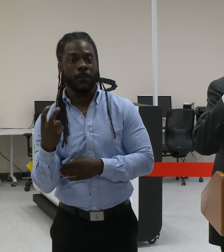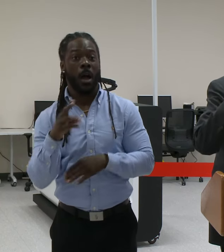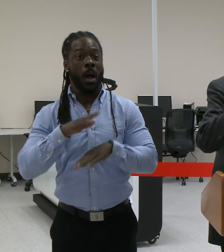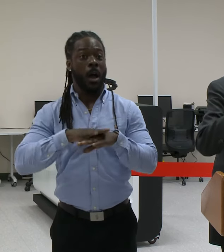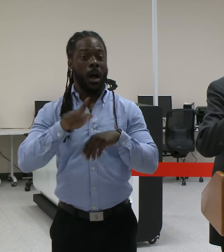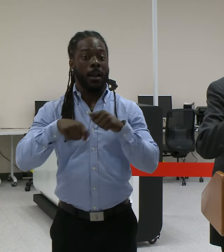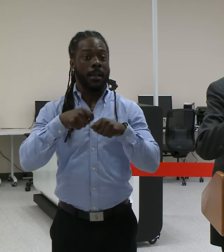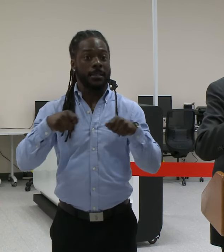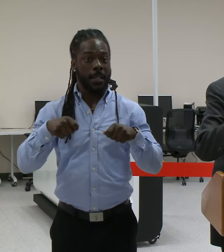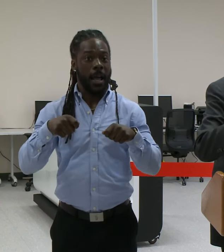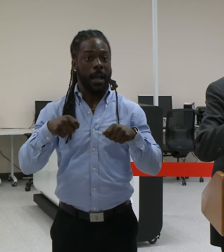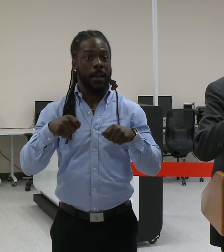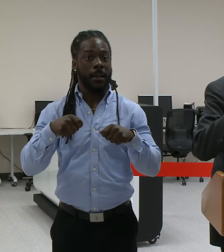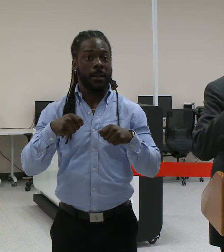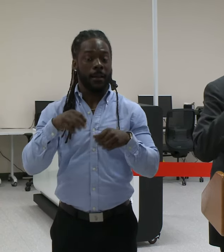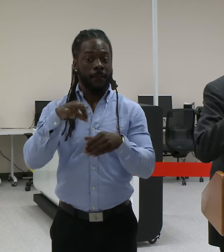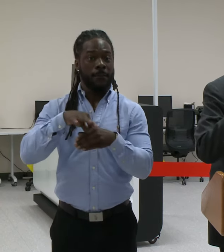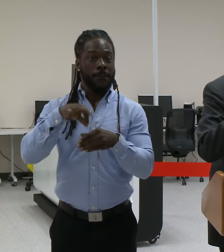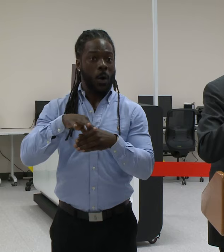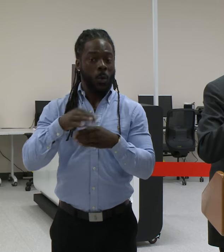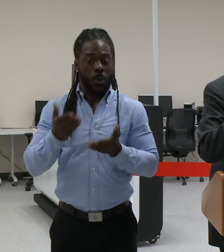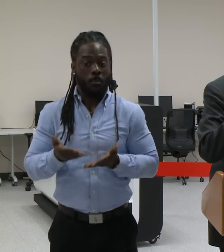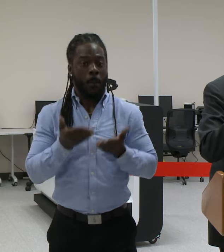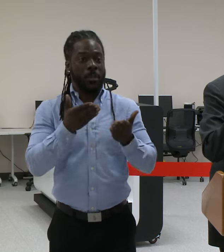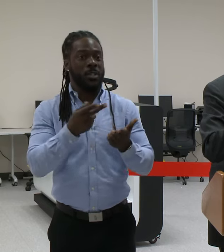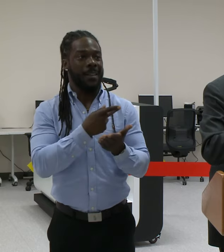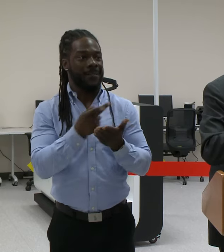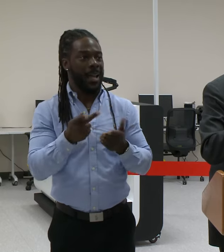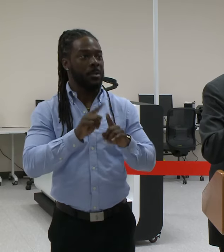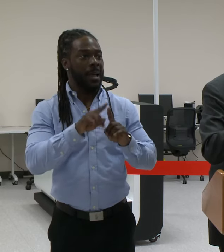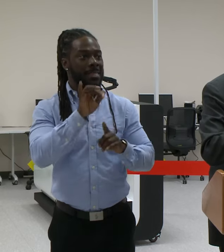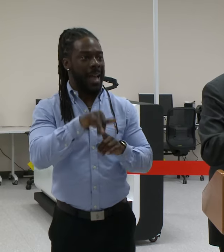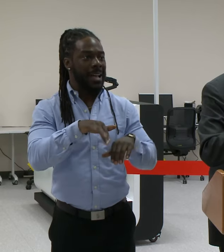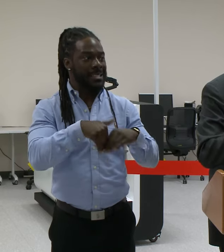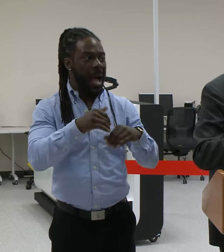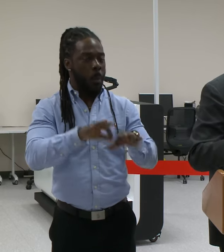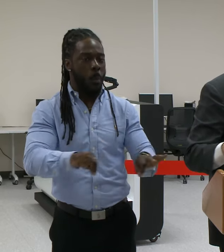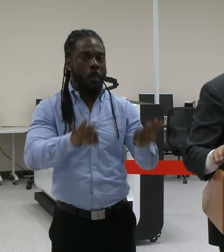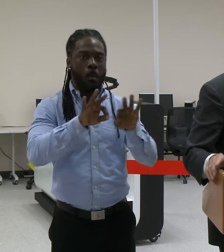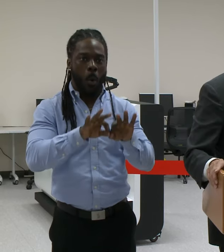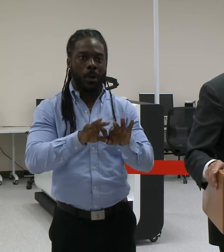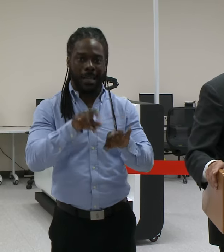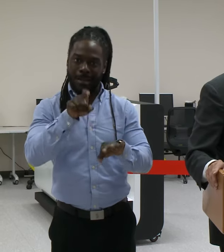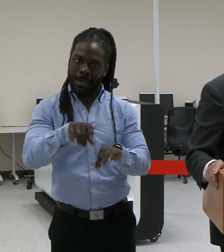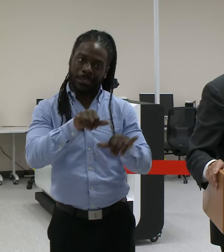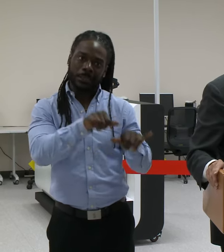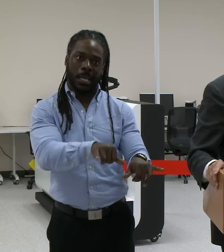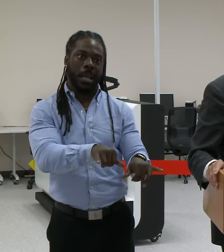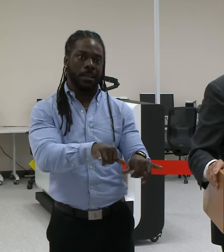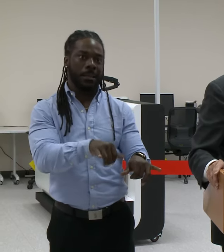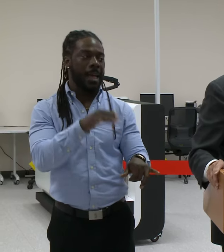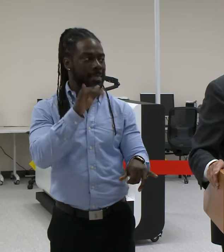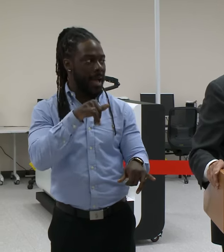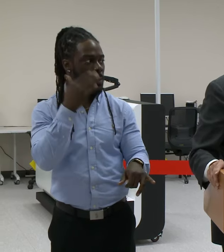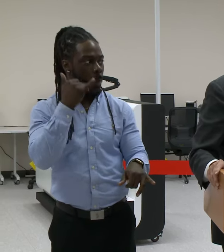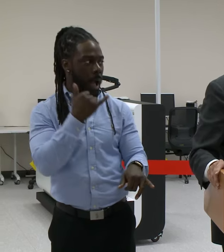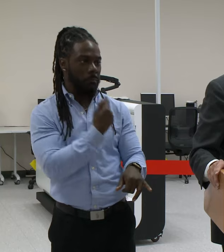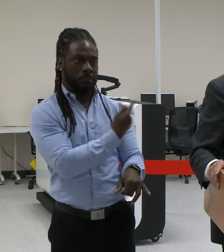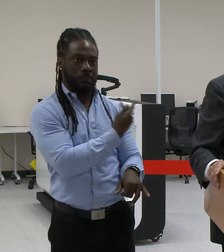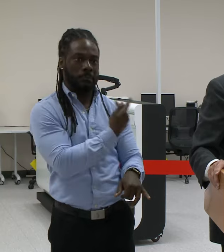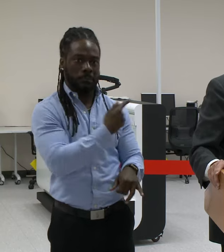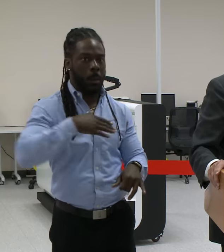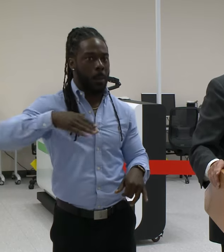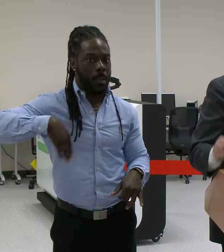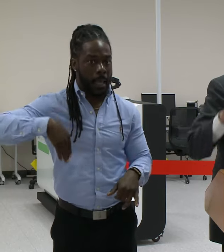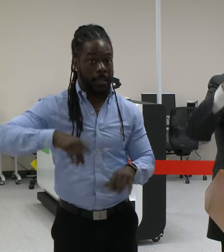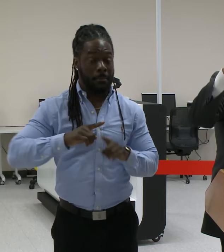vote, the proposition fails. But that's how important it was to stay on the job, and that's where Congressman Ivey and I were.